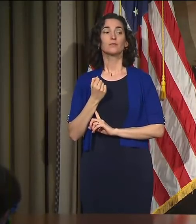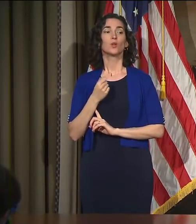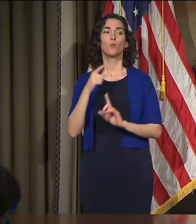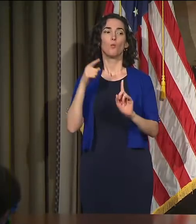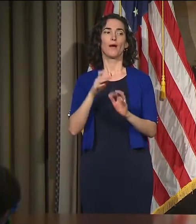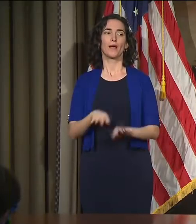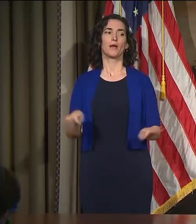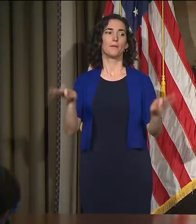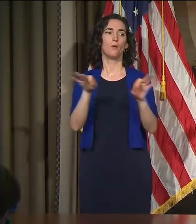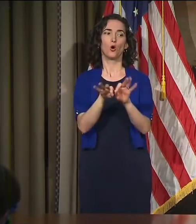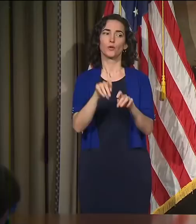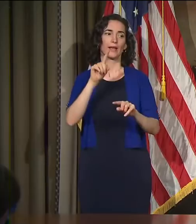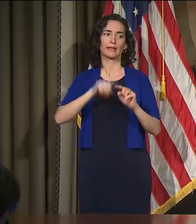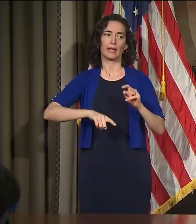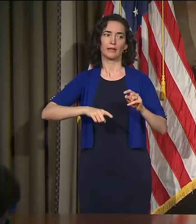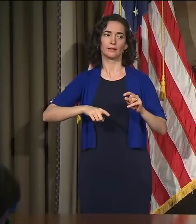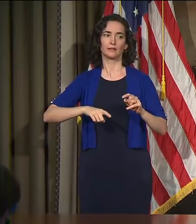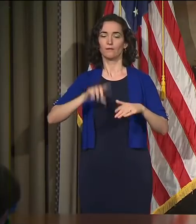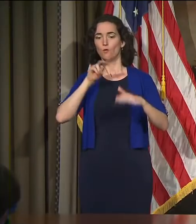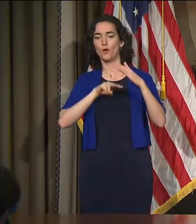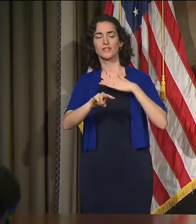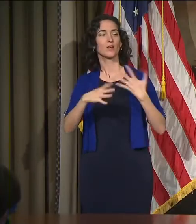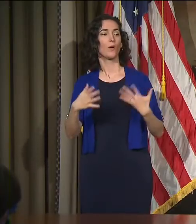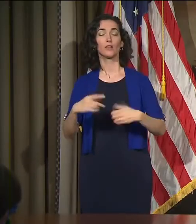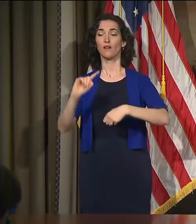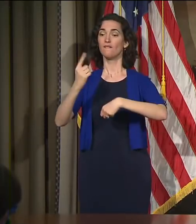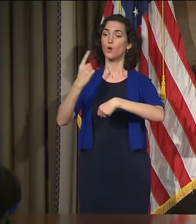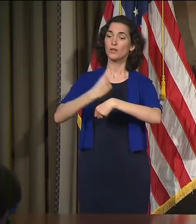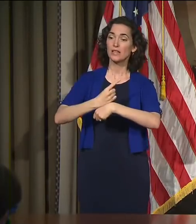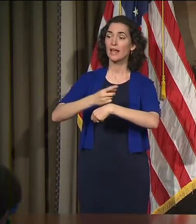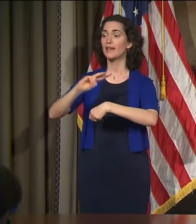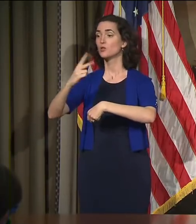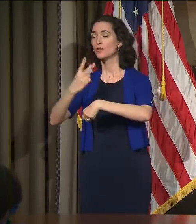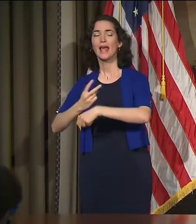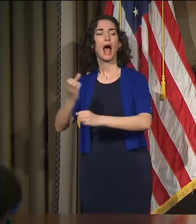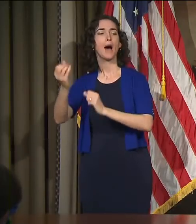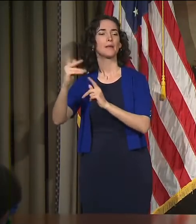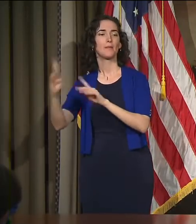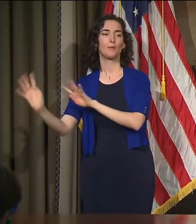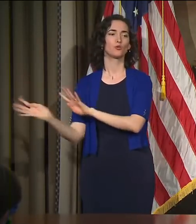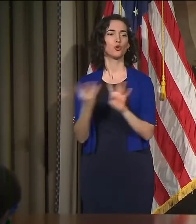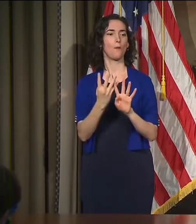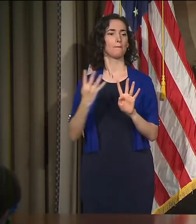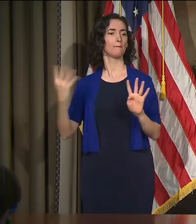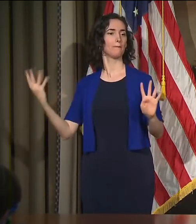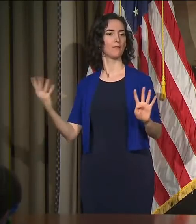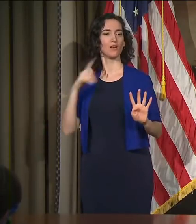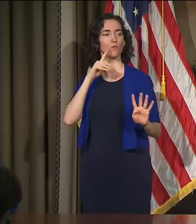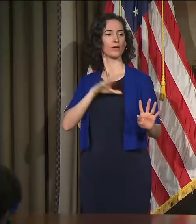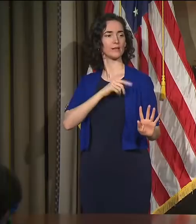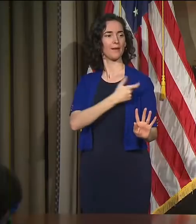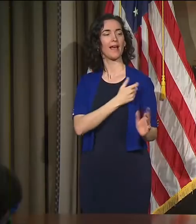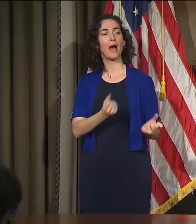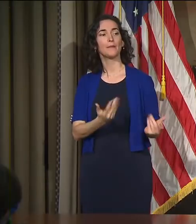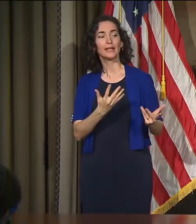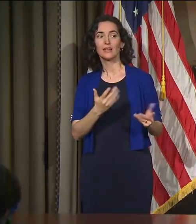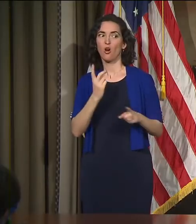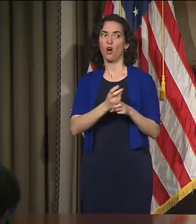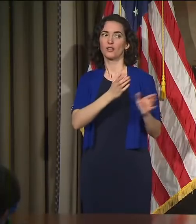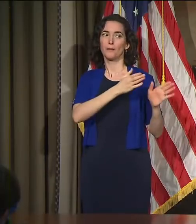up, on day one or day two to get the vaccine. And that's sometimes challenging to plan